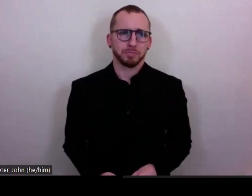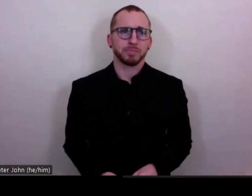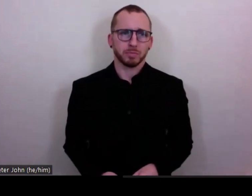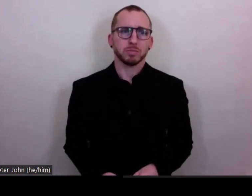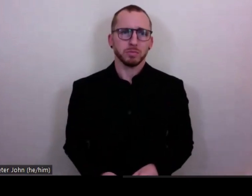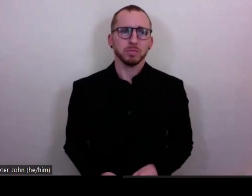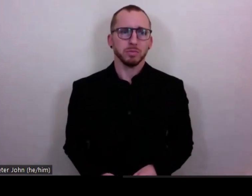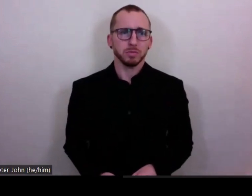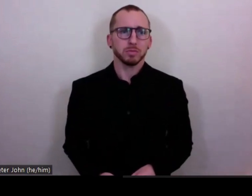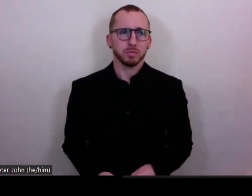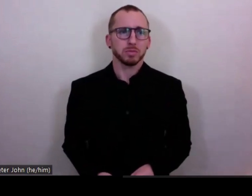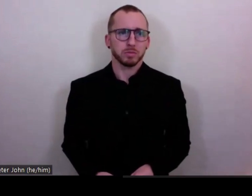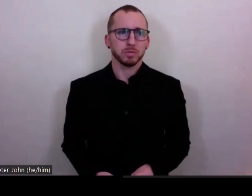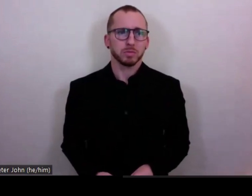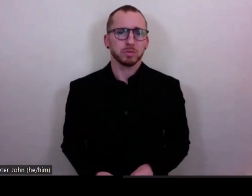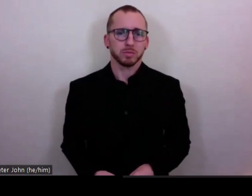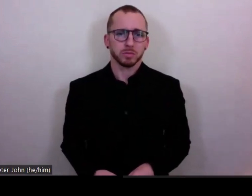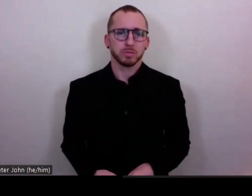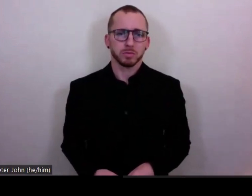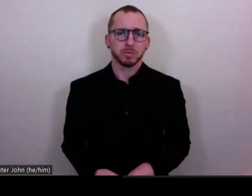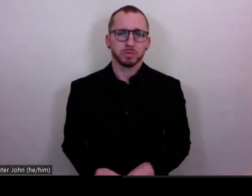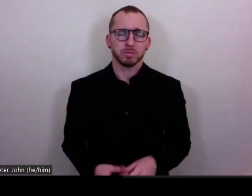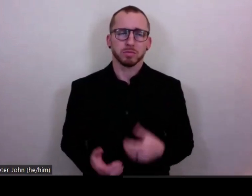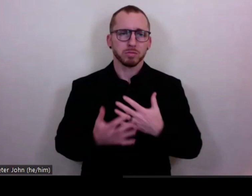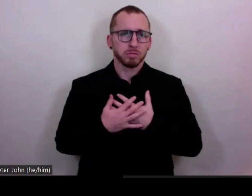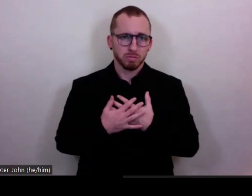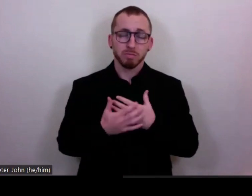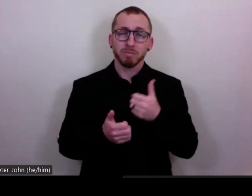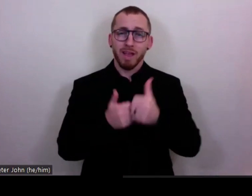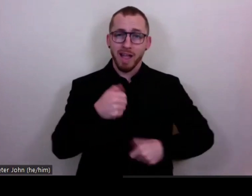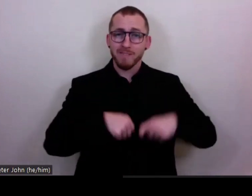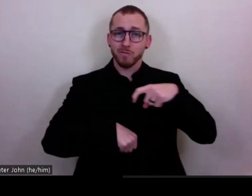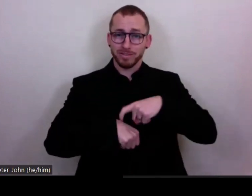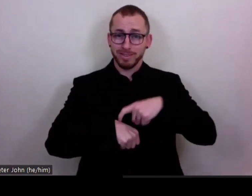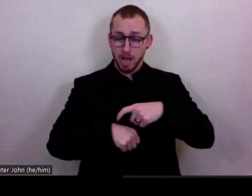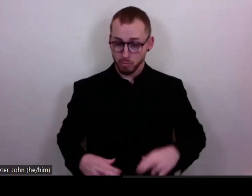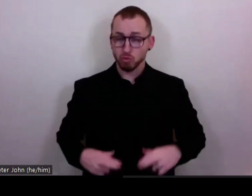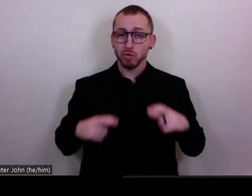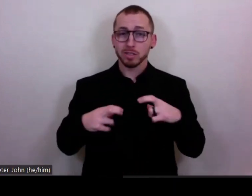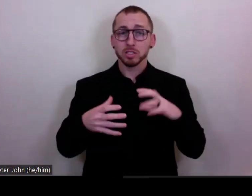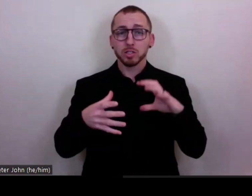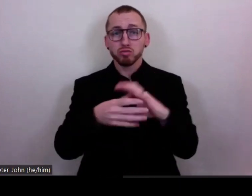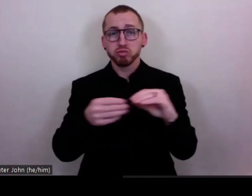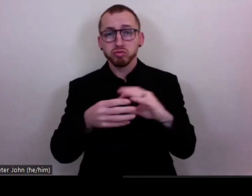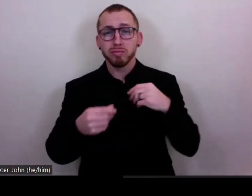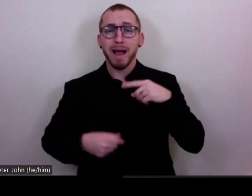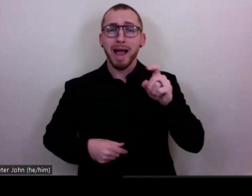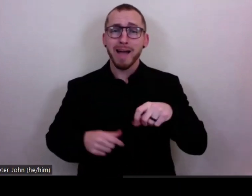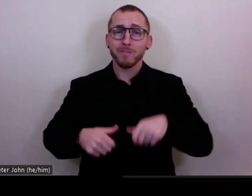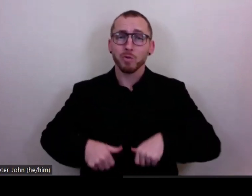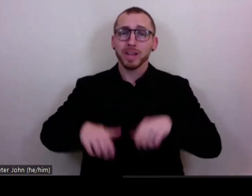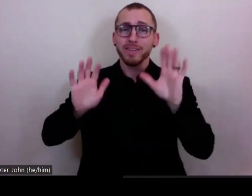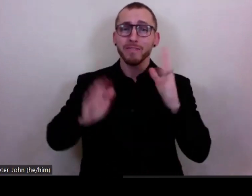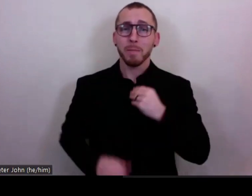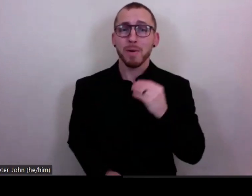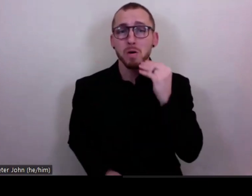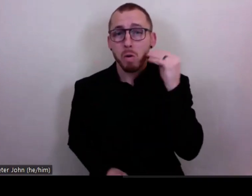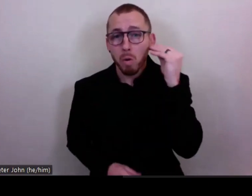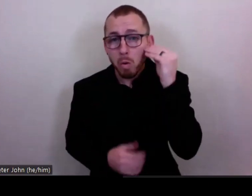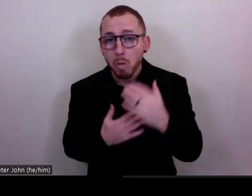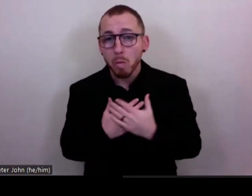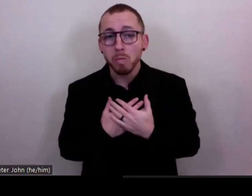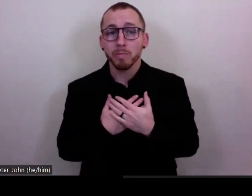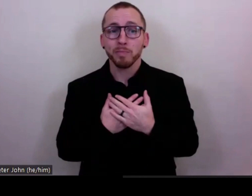that brings me to tears every time a resident says, but I have to give up my home. I will never see